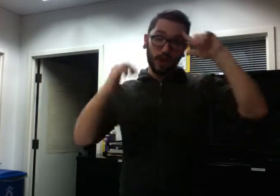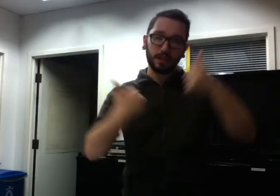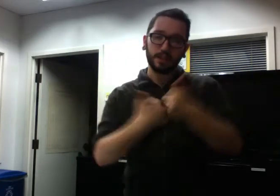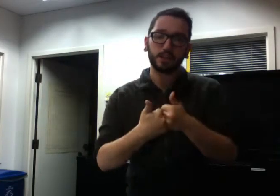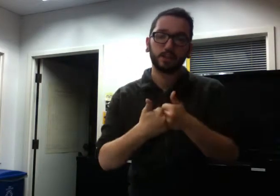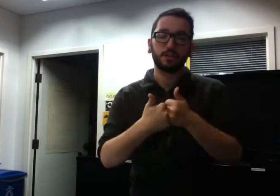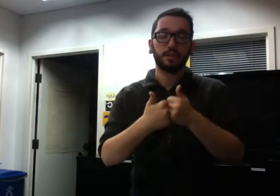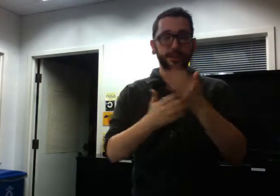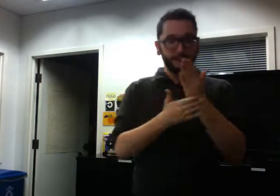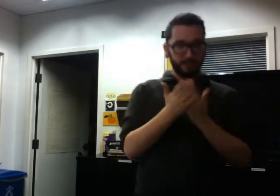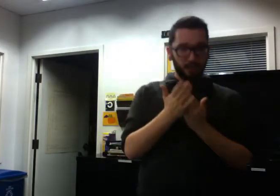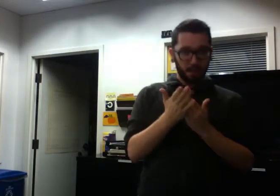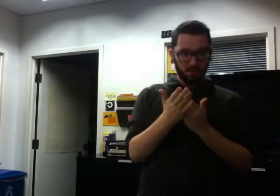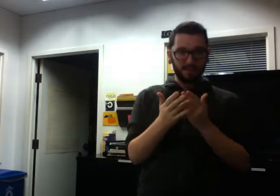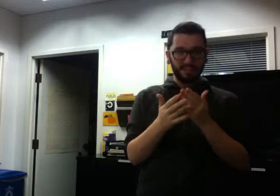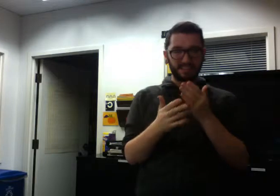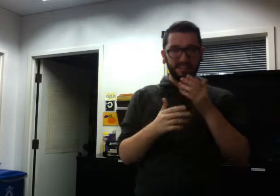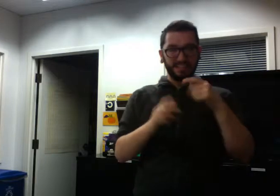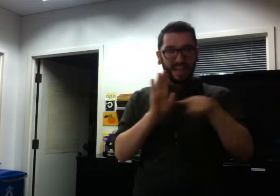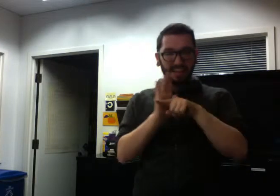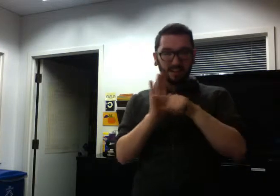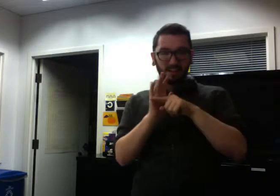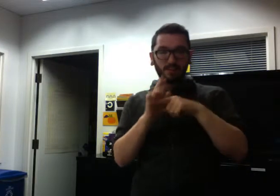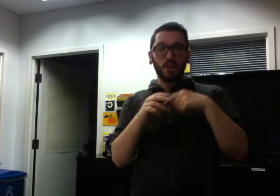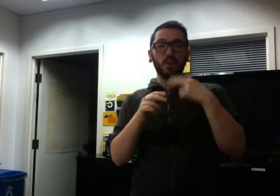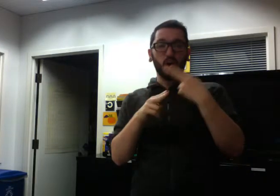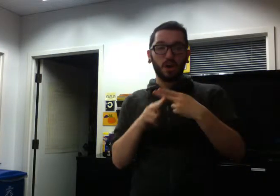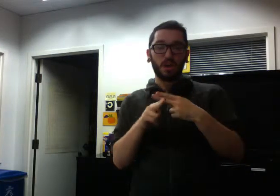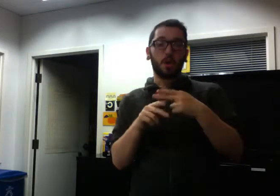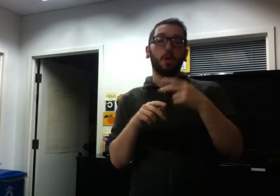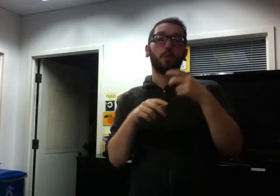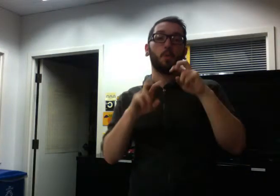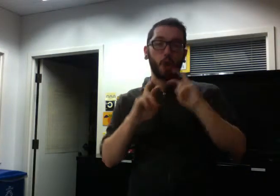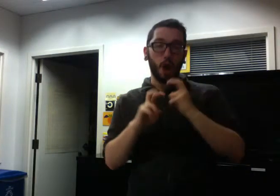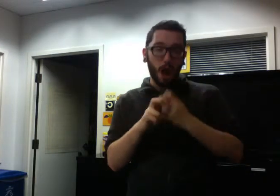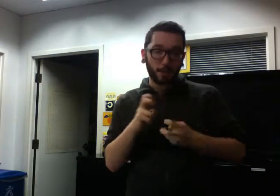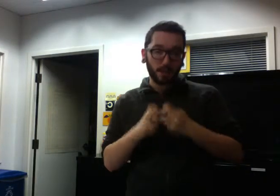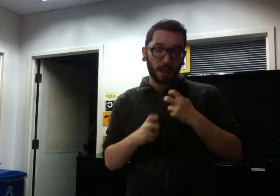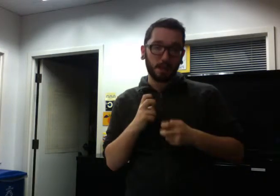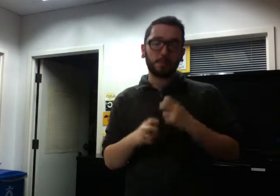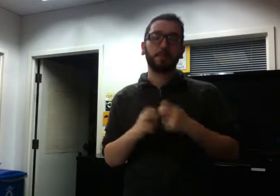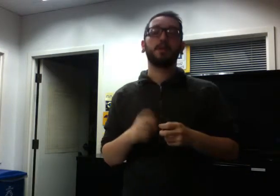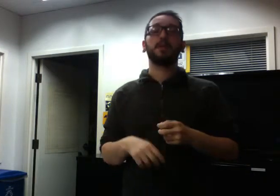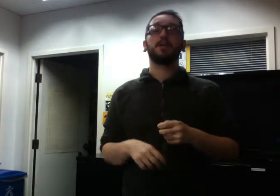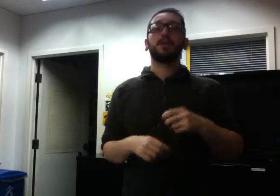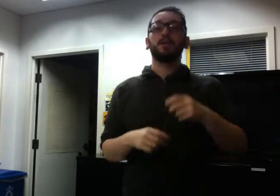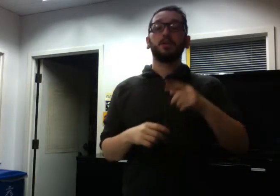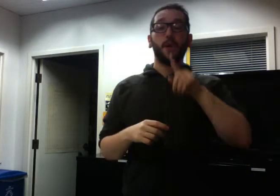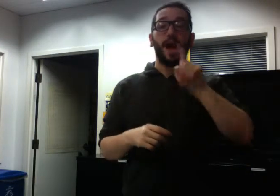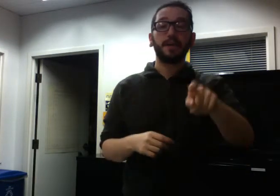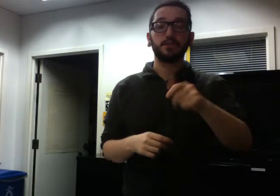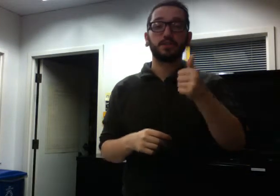of questions do you ask yourself? Do you ask, what could I lose if I try and